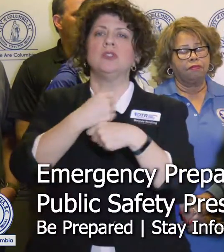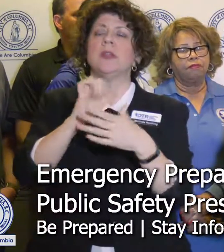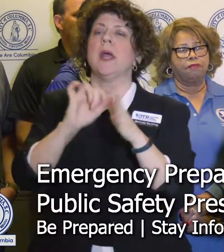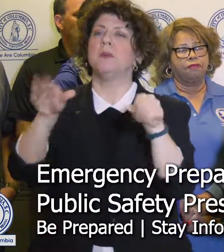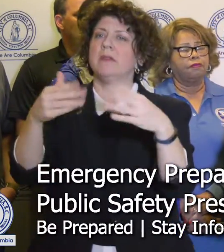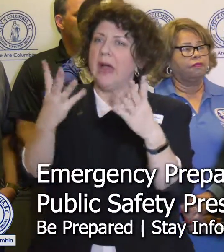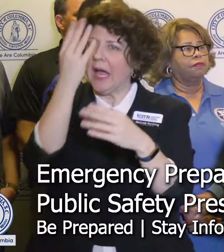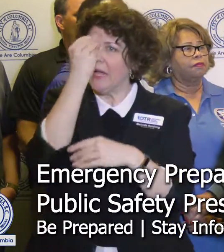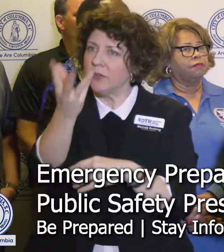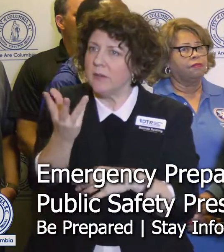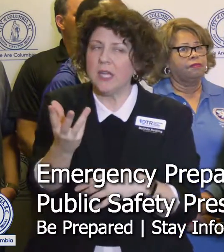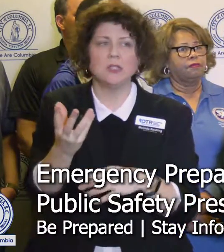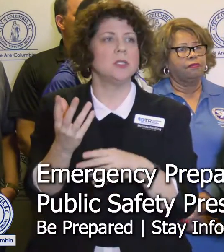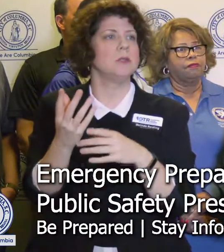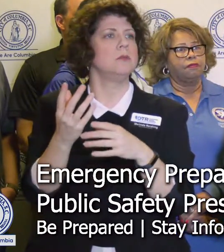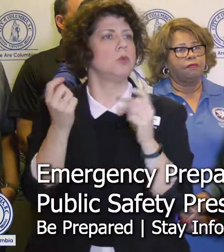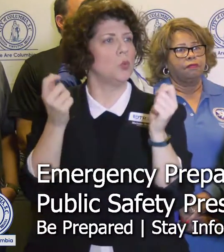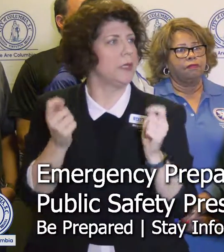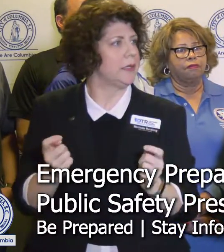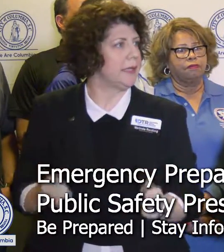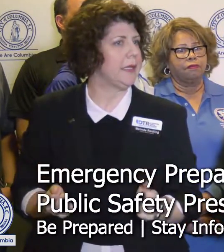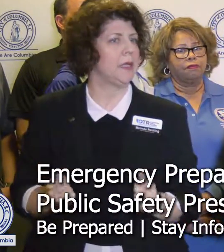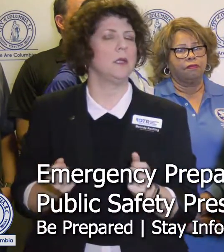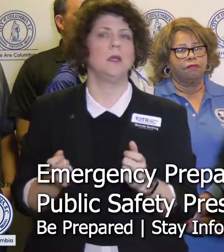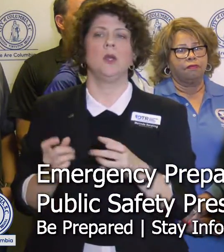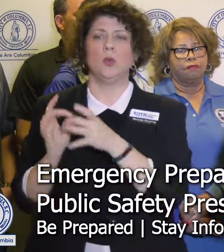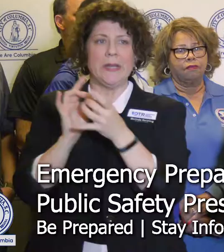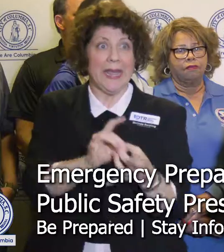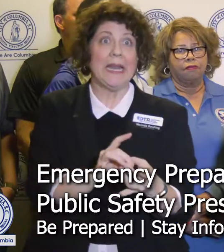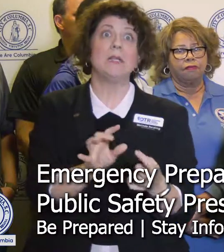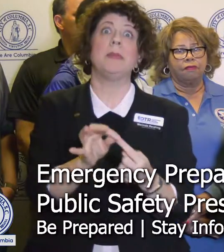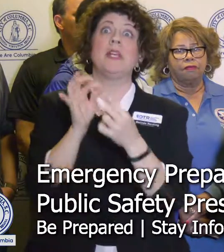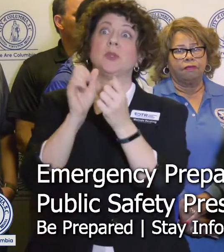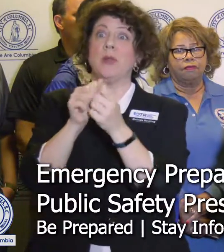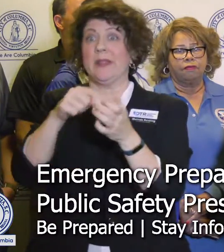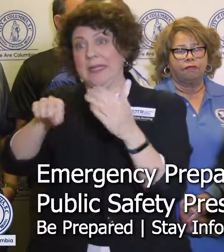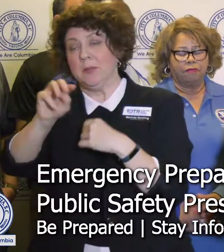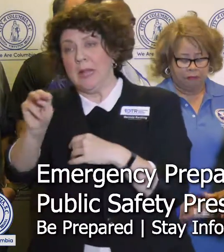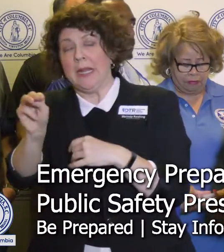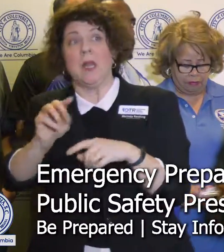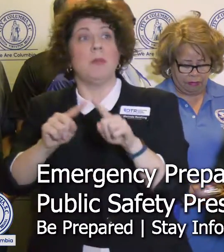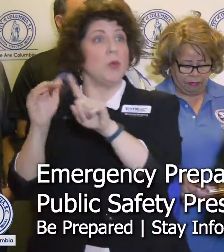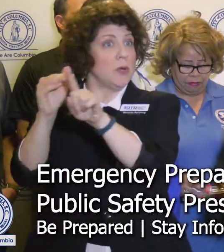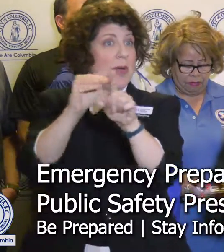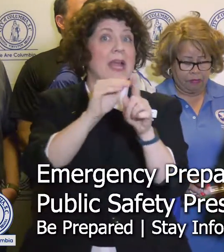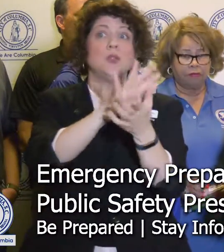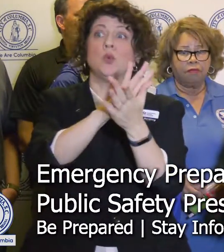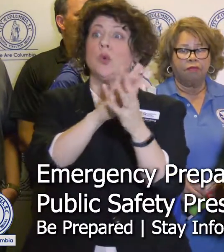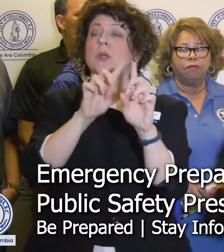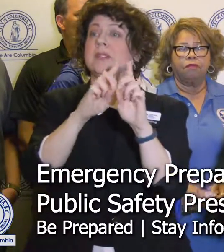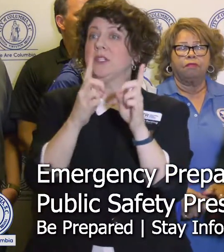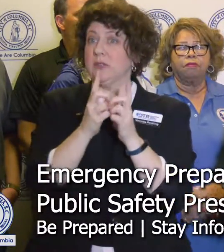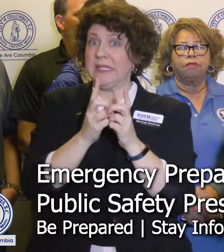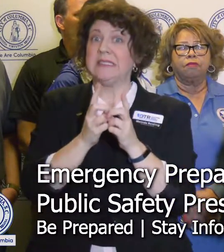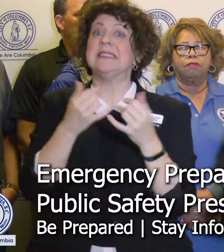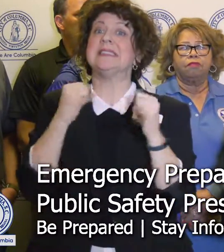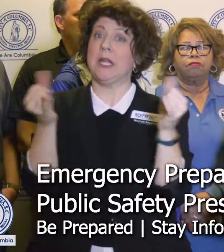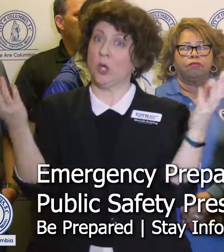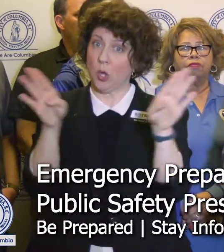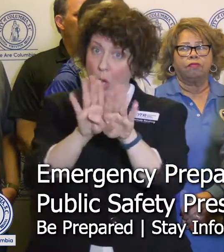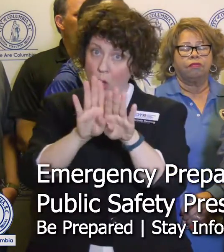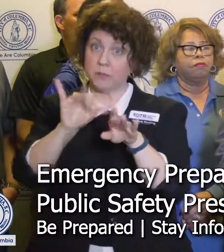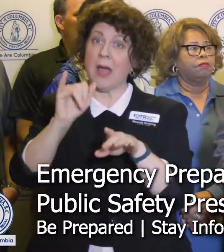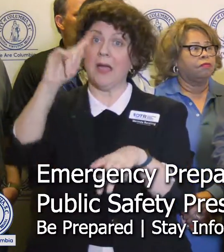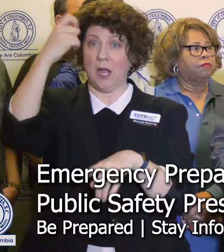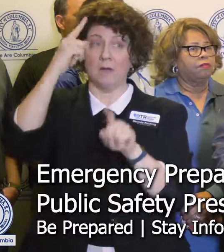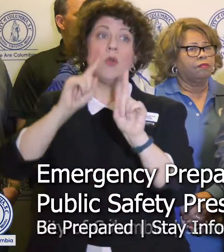you with information relatively quickly as relates to Monday. But just as a reminder, the school districts are closed by the order of the governor, and so